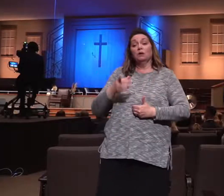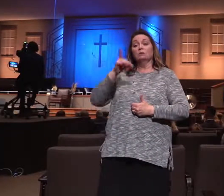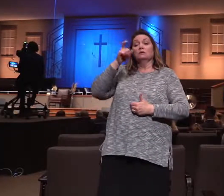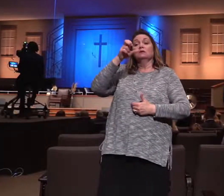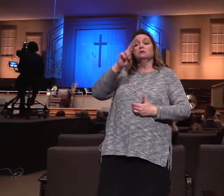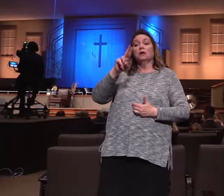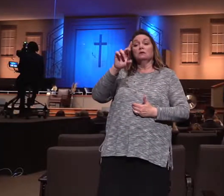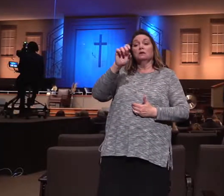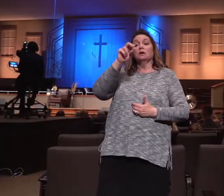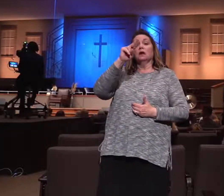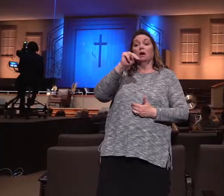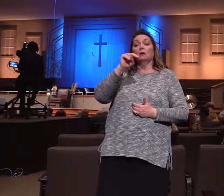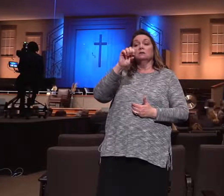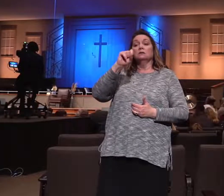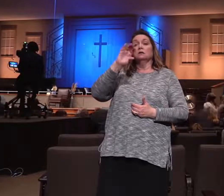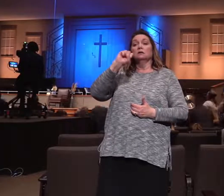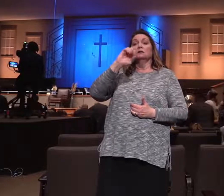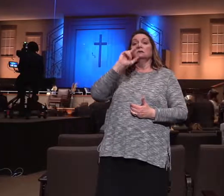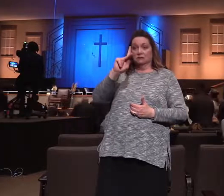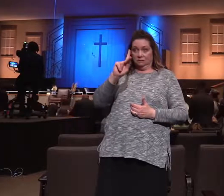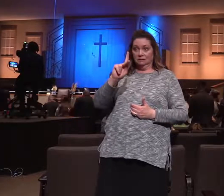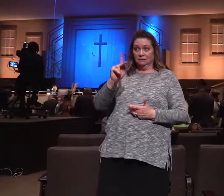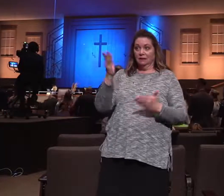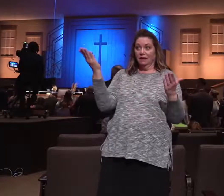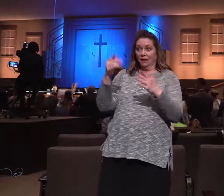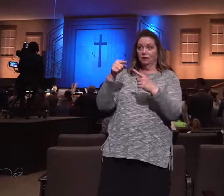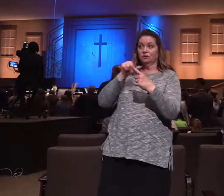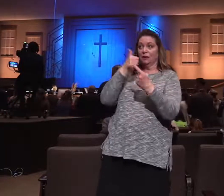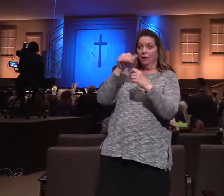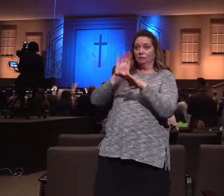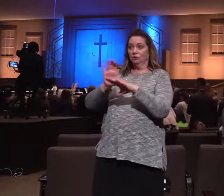to Lancaster Baptist Church tonight.